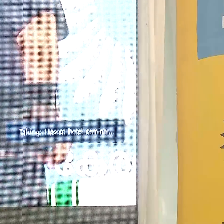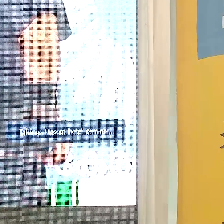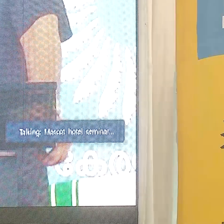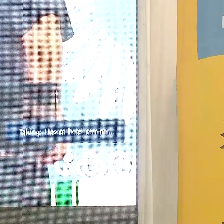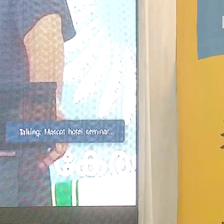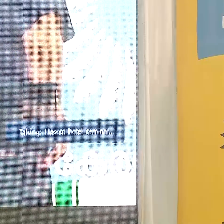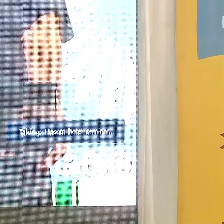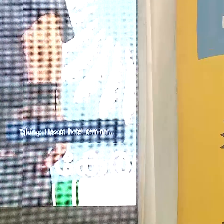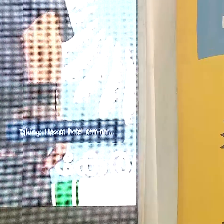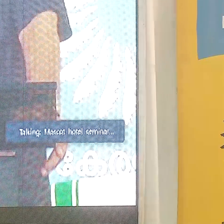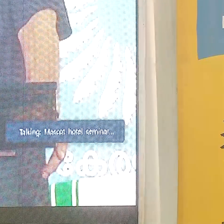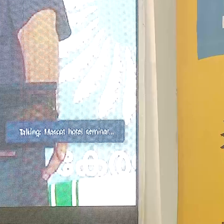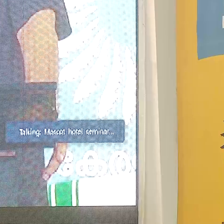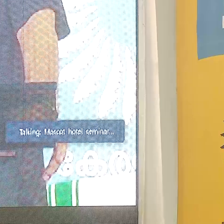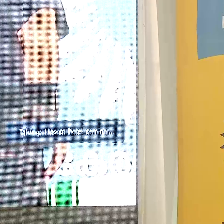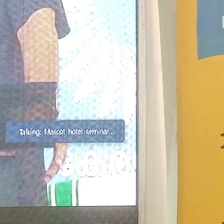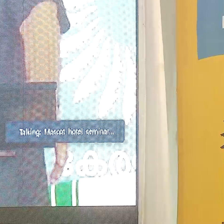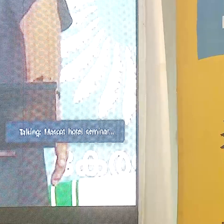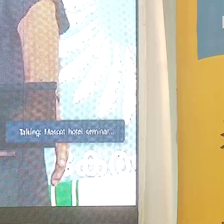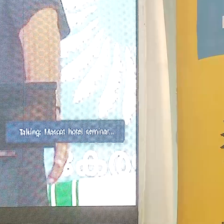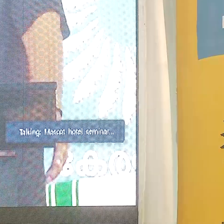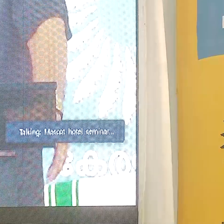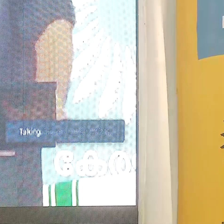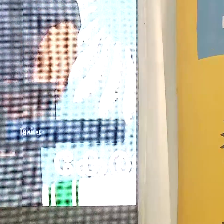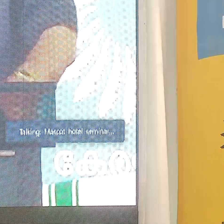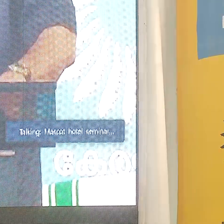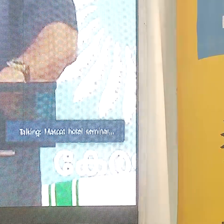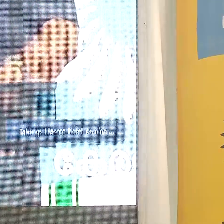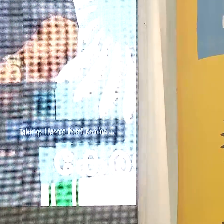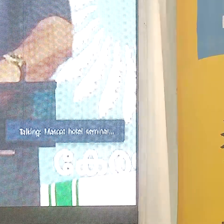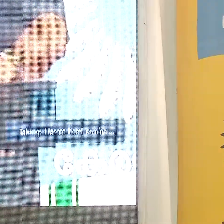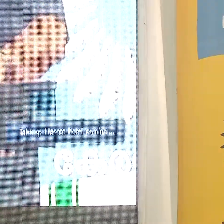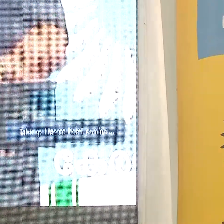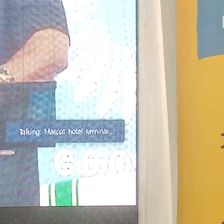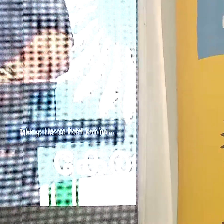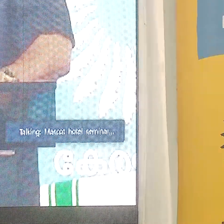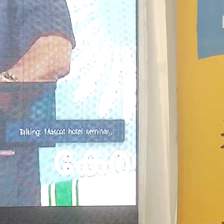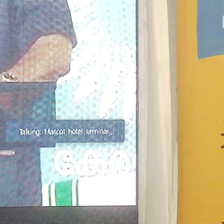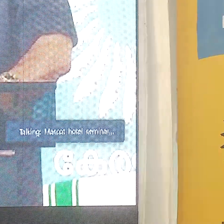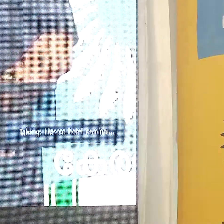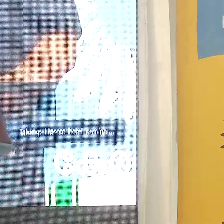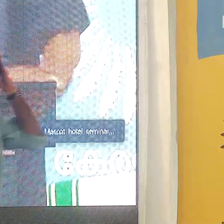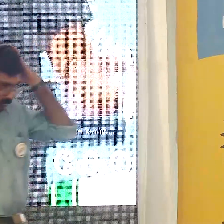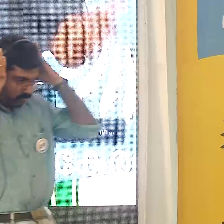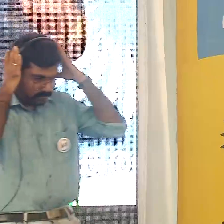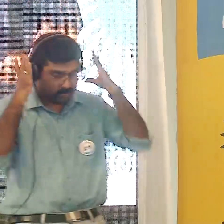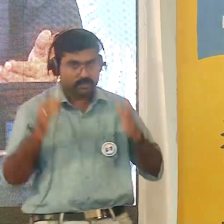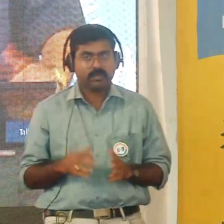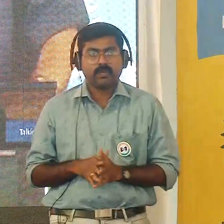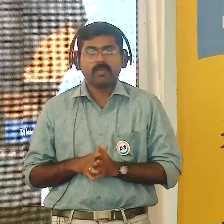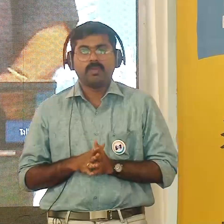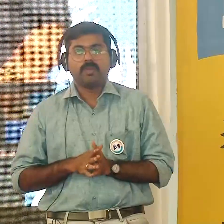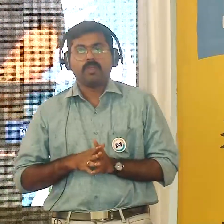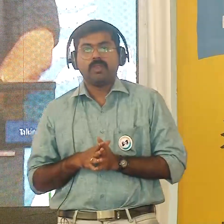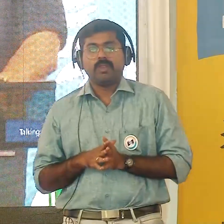employment can be the only way to keep a labor force here. We are not, there's no active policy to bring back, in